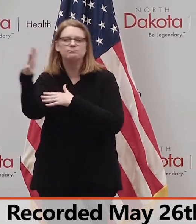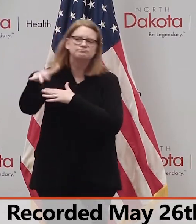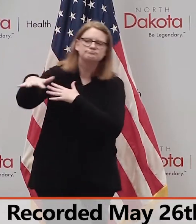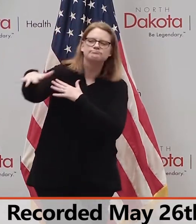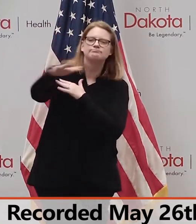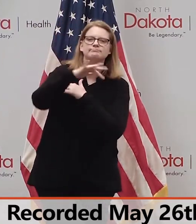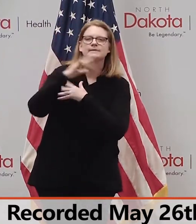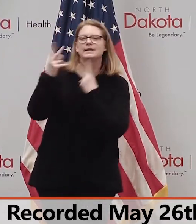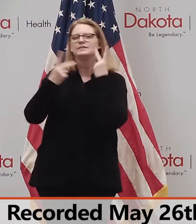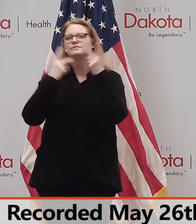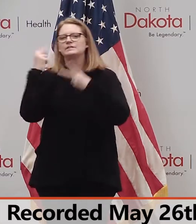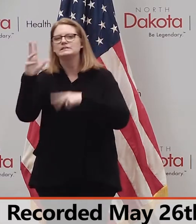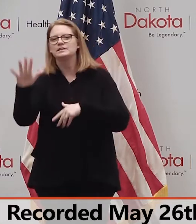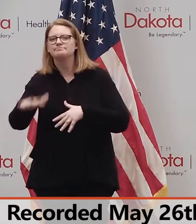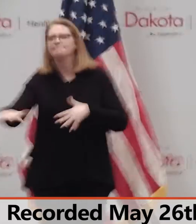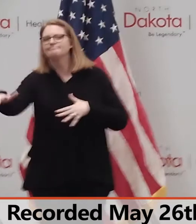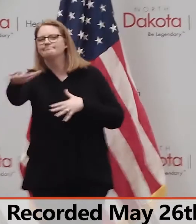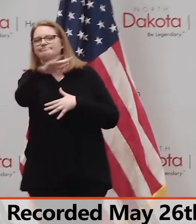Dakota. I know I had a great